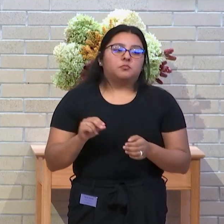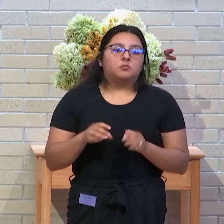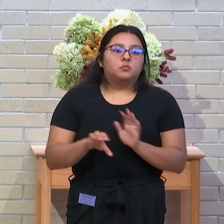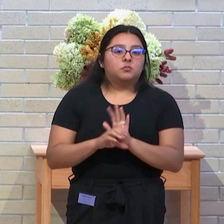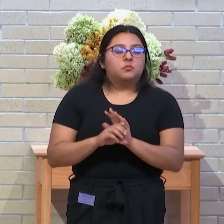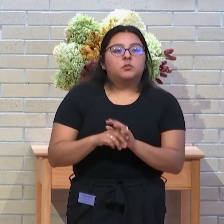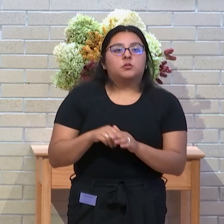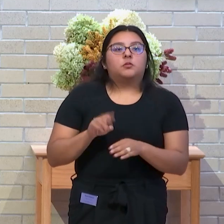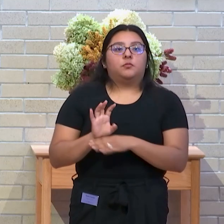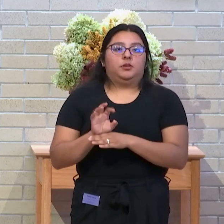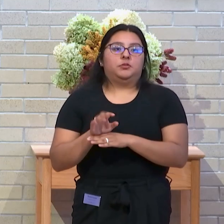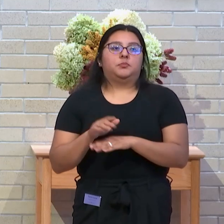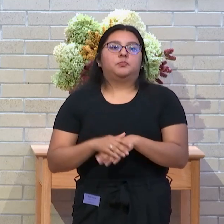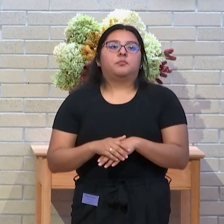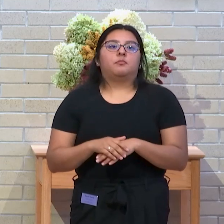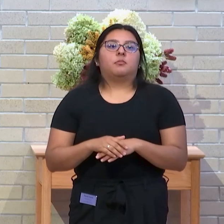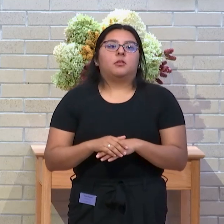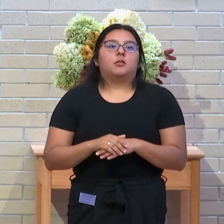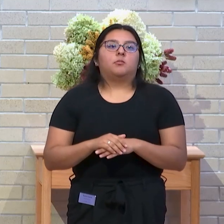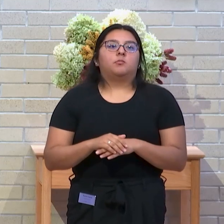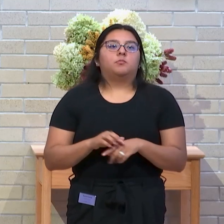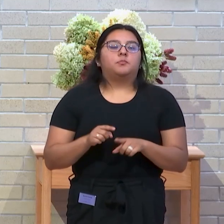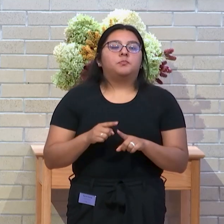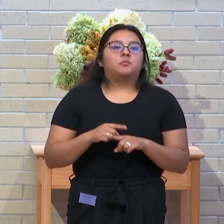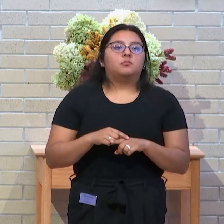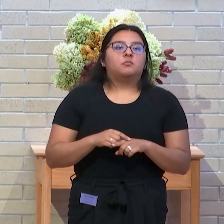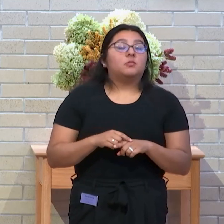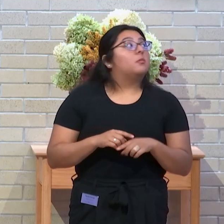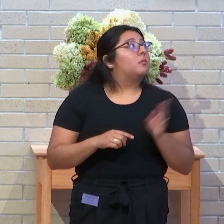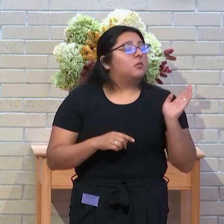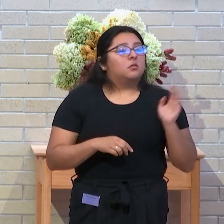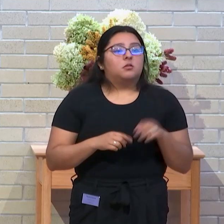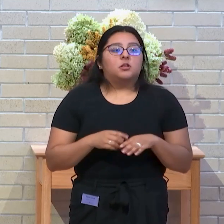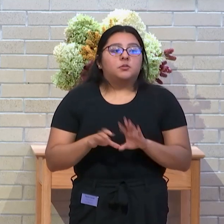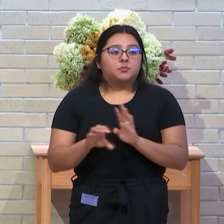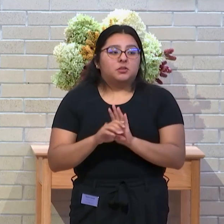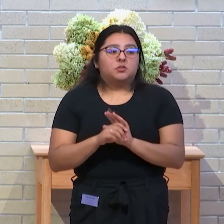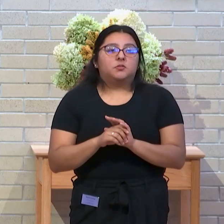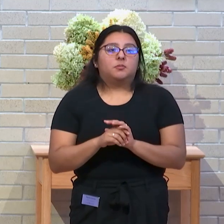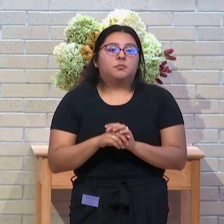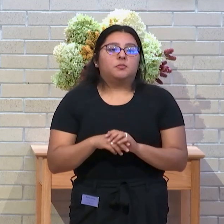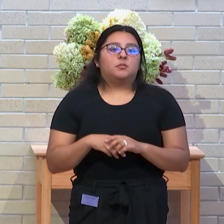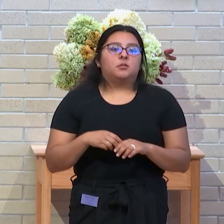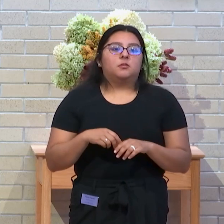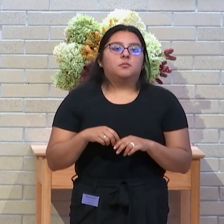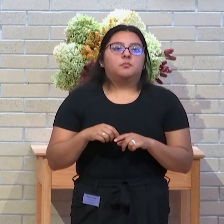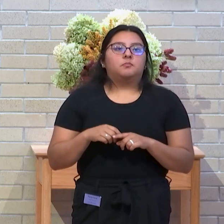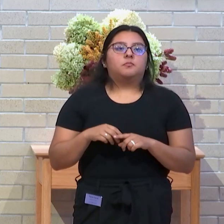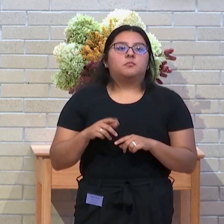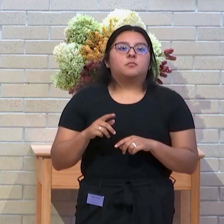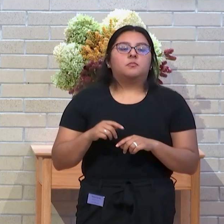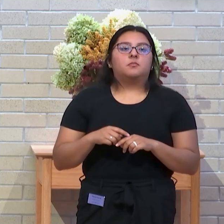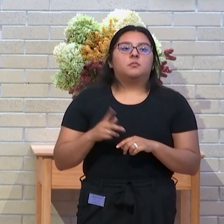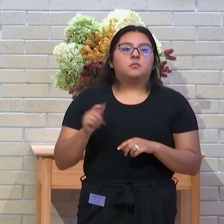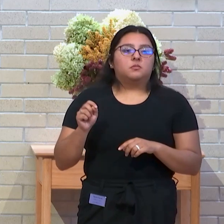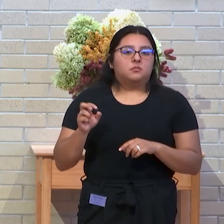some other pictures from our trip. To participate in the ceremony, we gathered on top of the roofs of